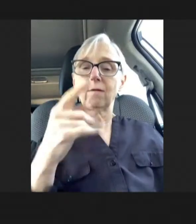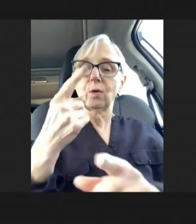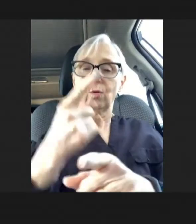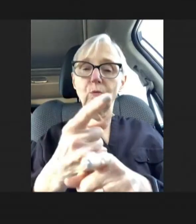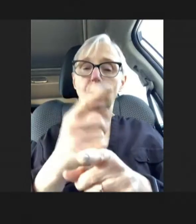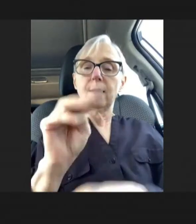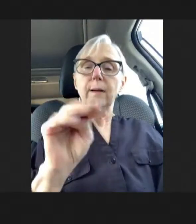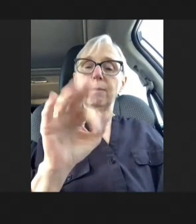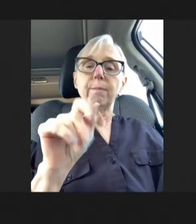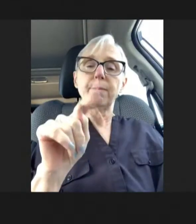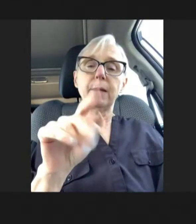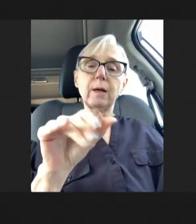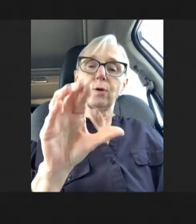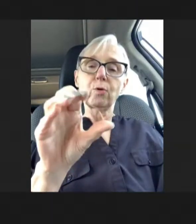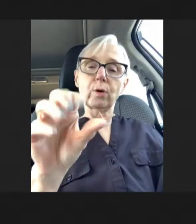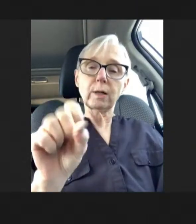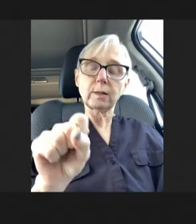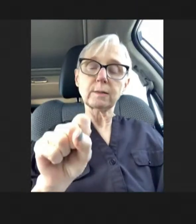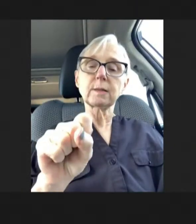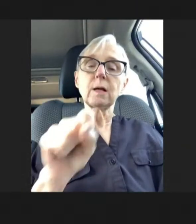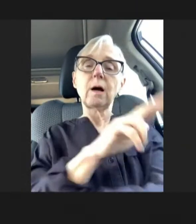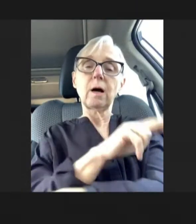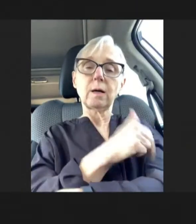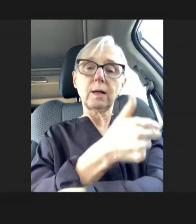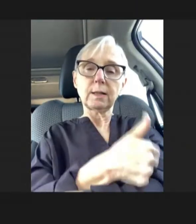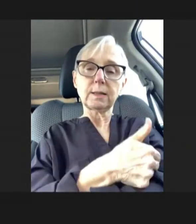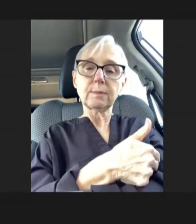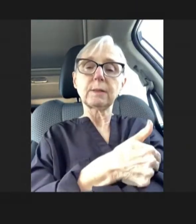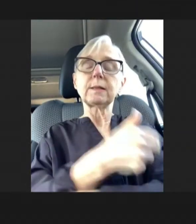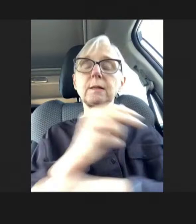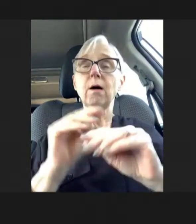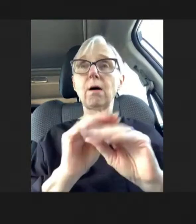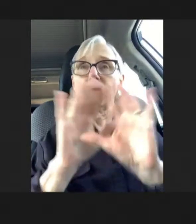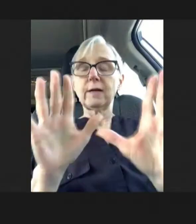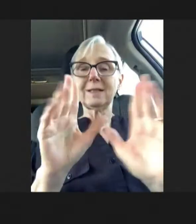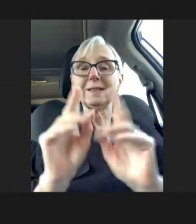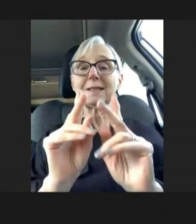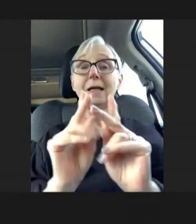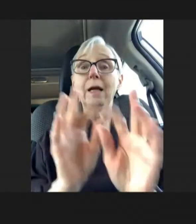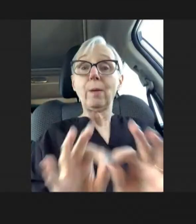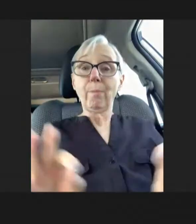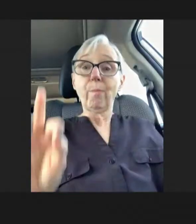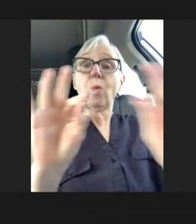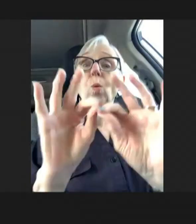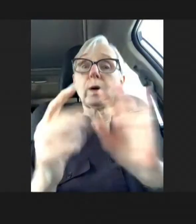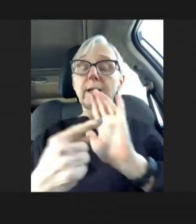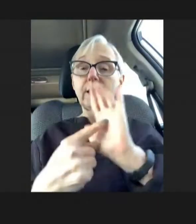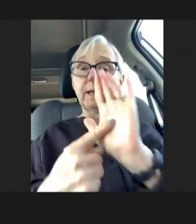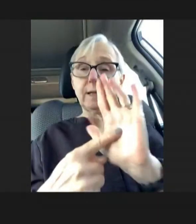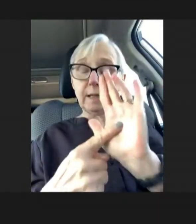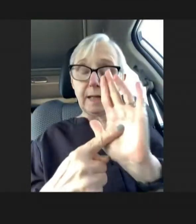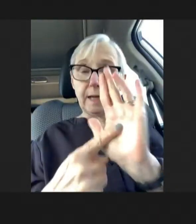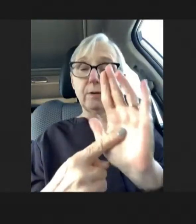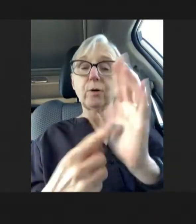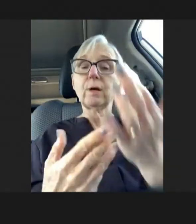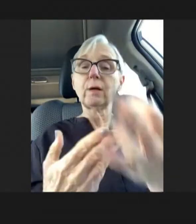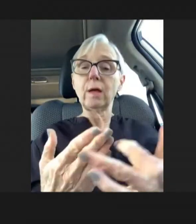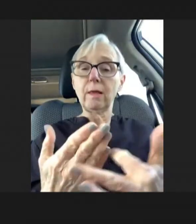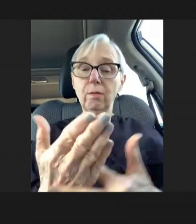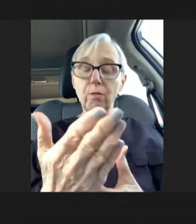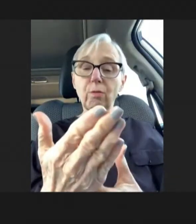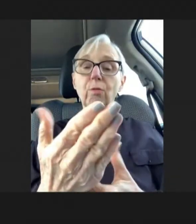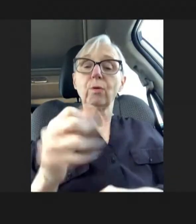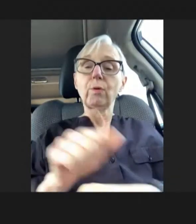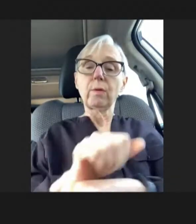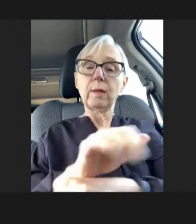also say that hospitalizations are obviously a key indicator here. And throughout this pandemic, we have also been looking at our